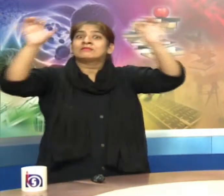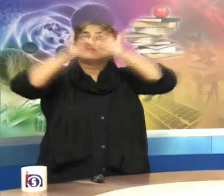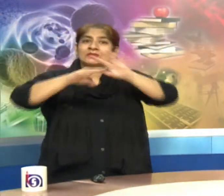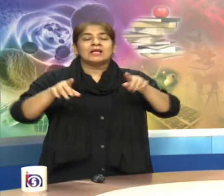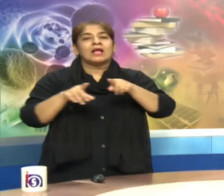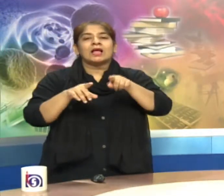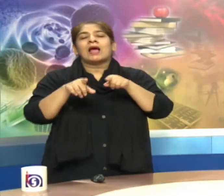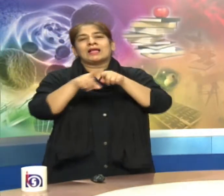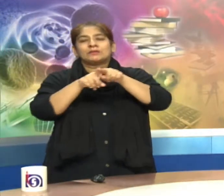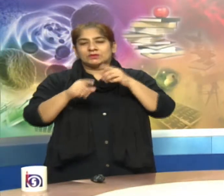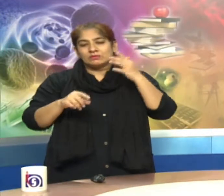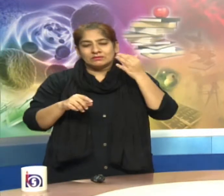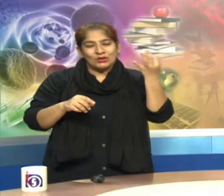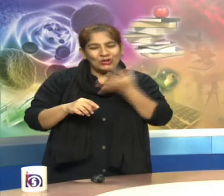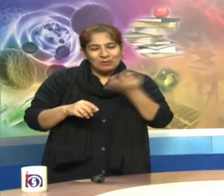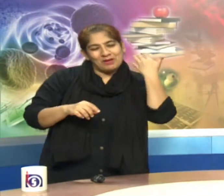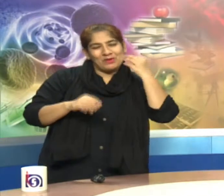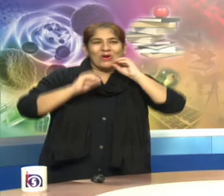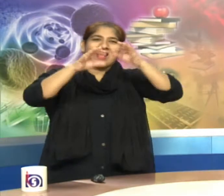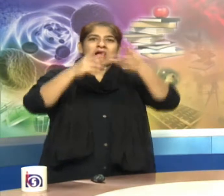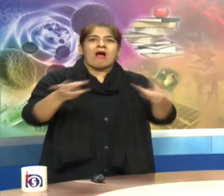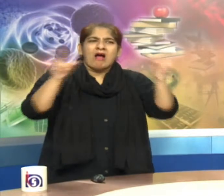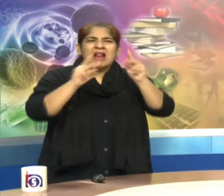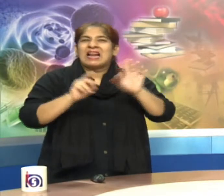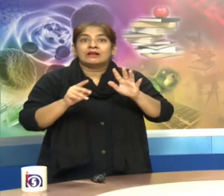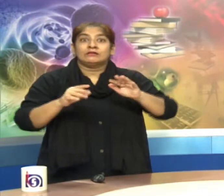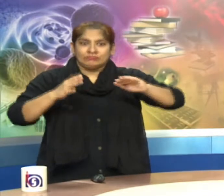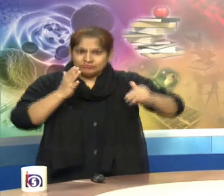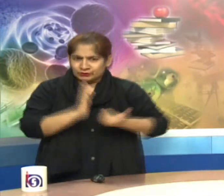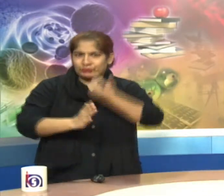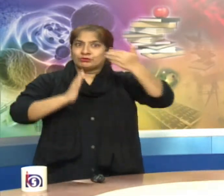we need to inform about the product,